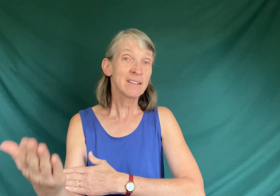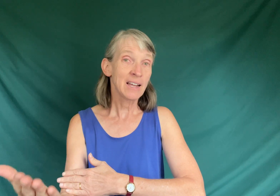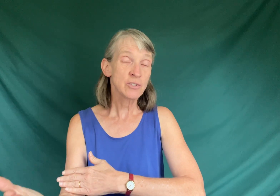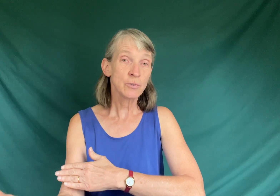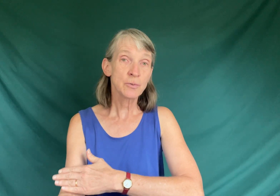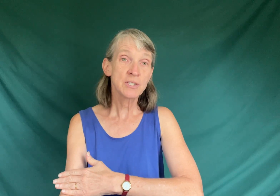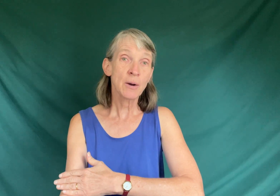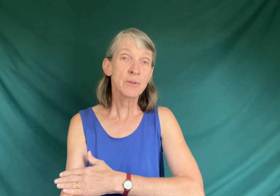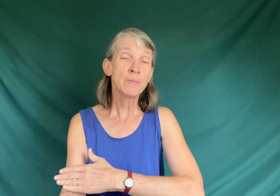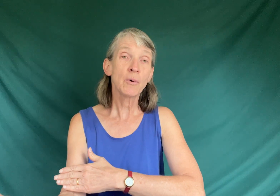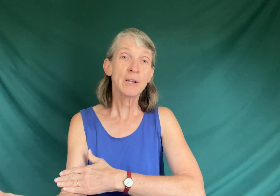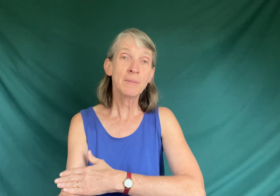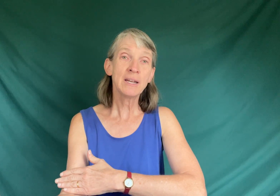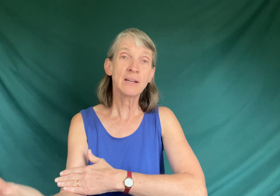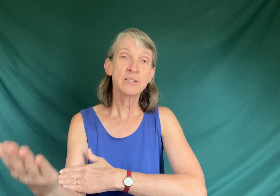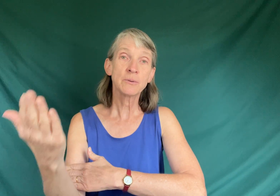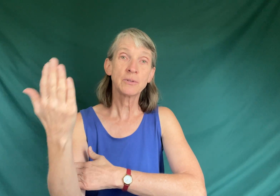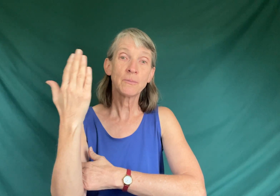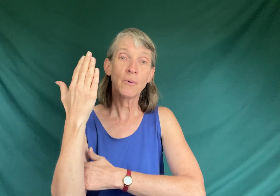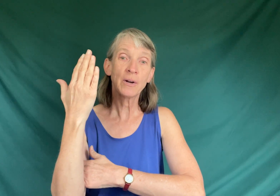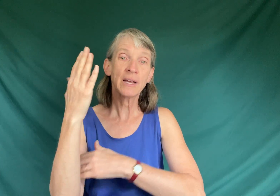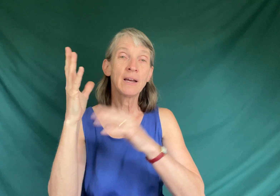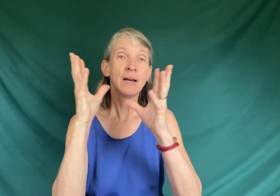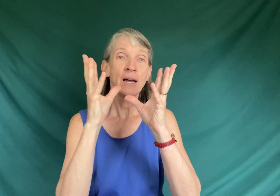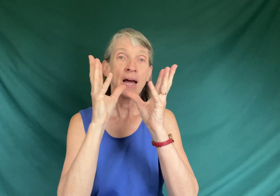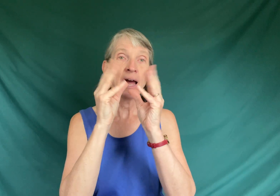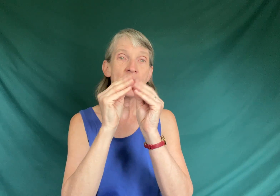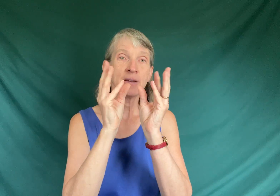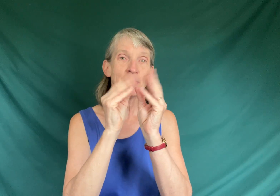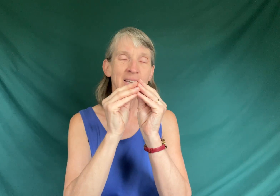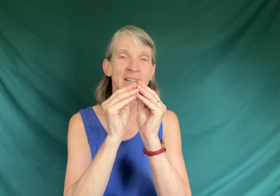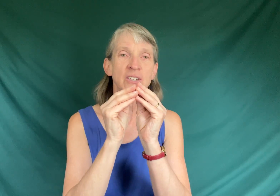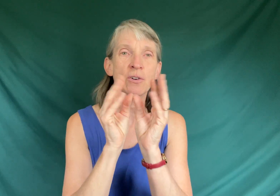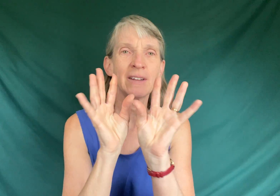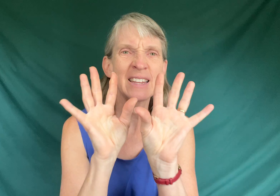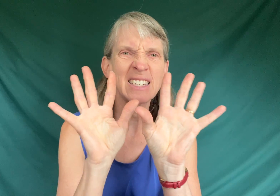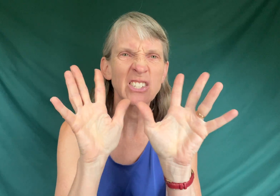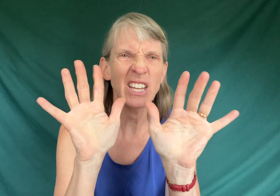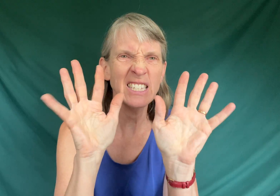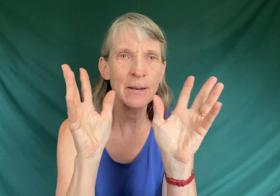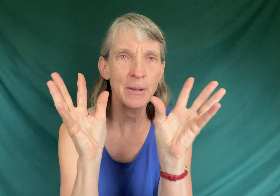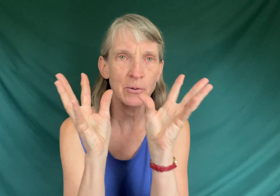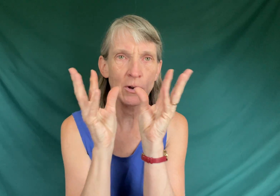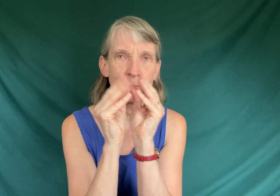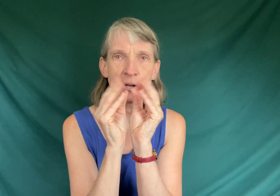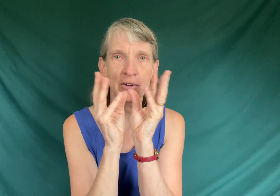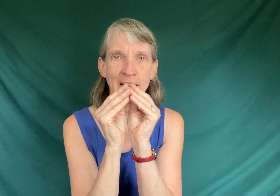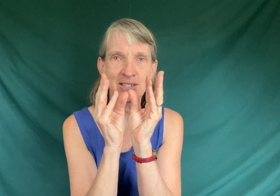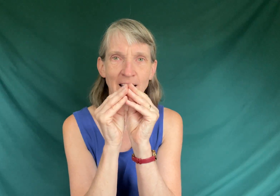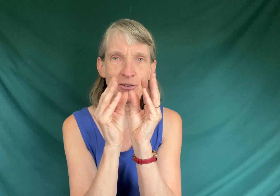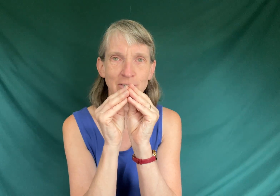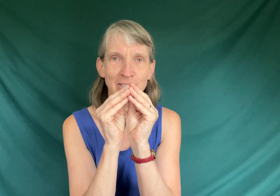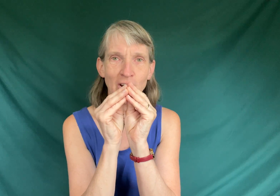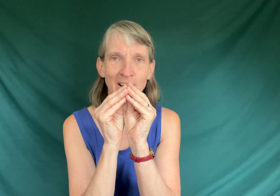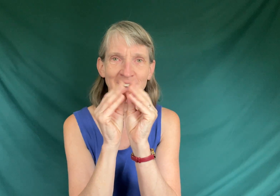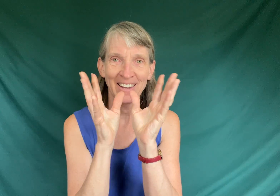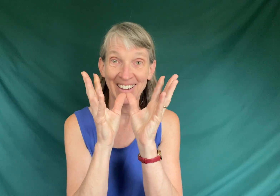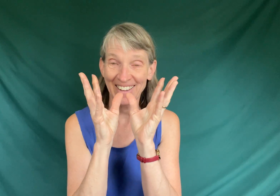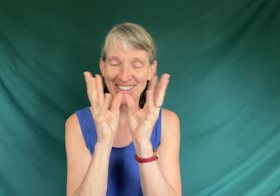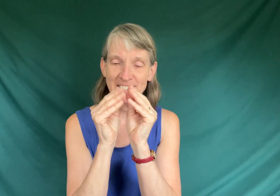of schools, we start with a morning meeting. So we'll do morning, and then meeting is sort of like this. It's like 10 people are all putting their heads together to talk like this. So